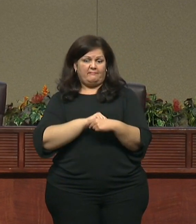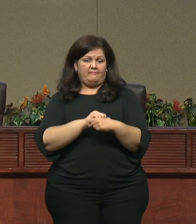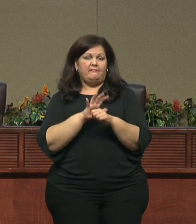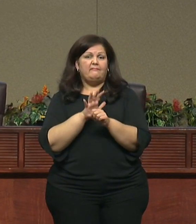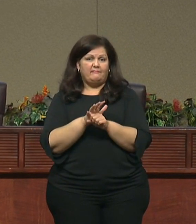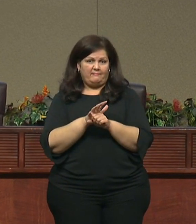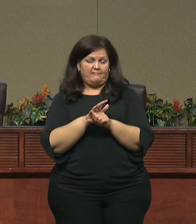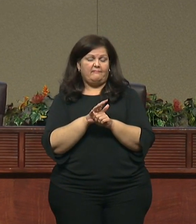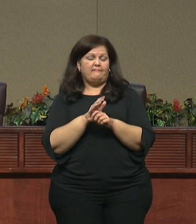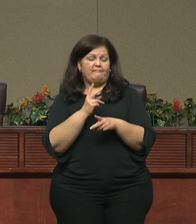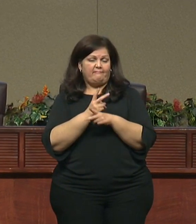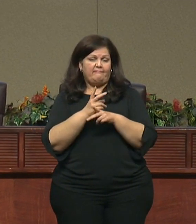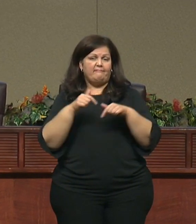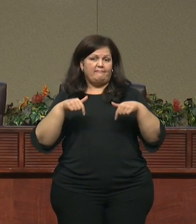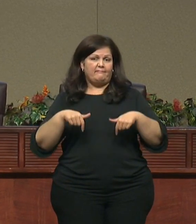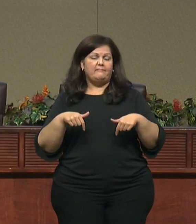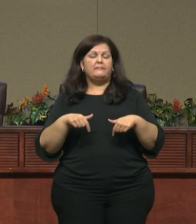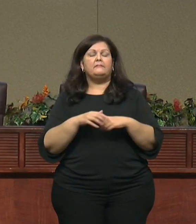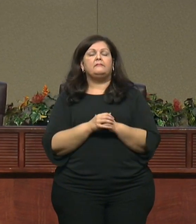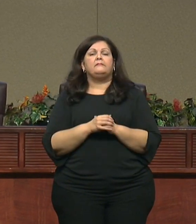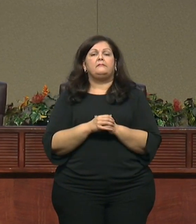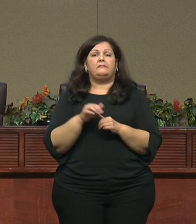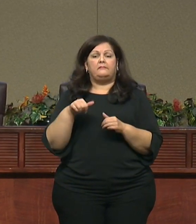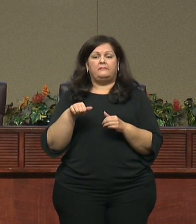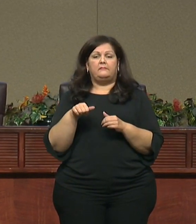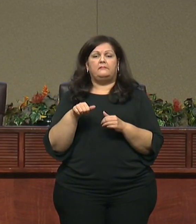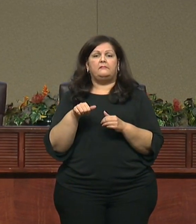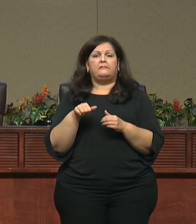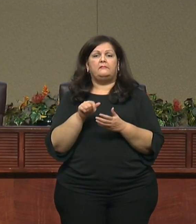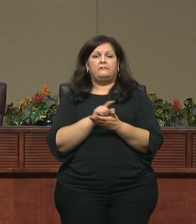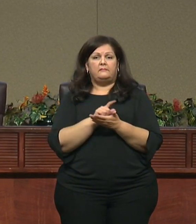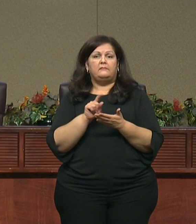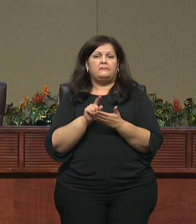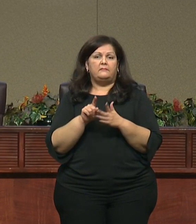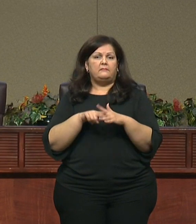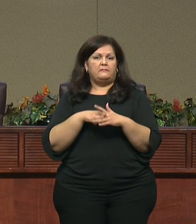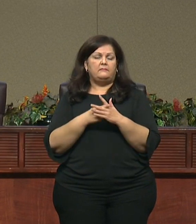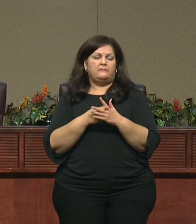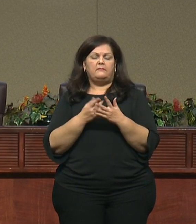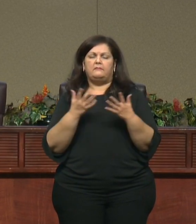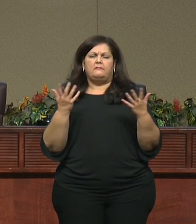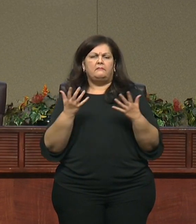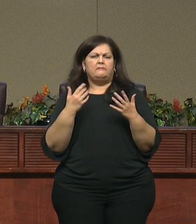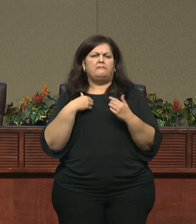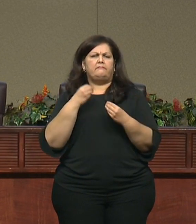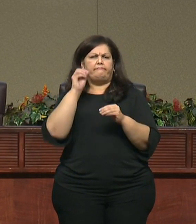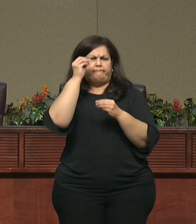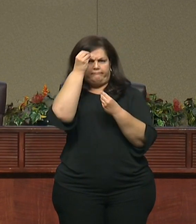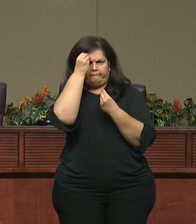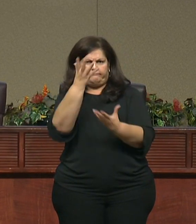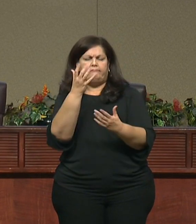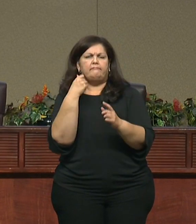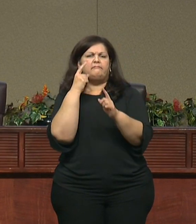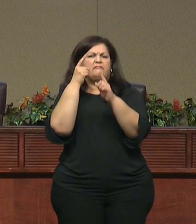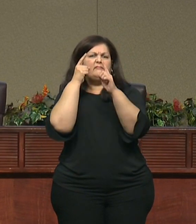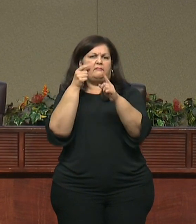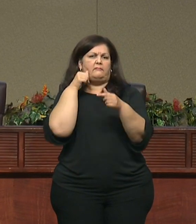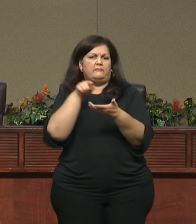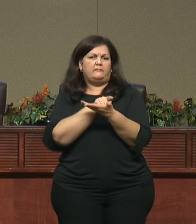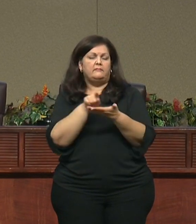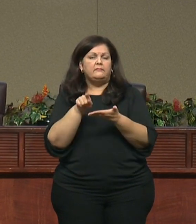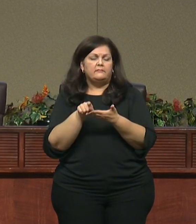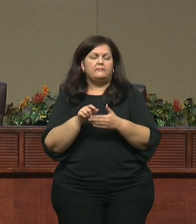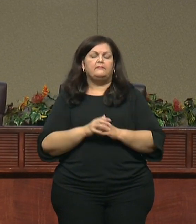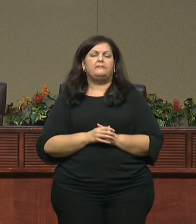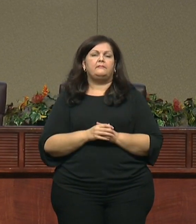coronavirus pandemic, and each week we endeavor to start the week by telling you what our goals are for the week. And